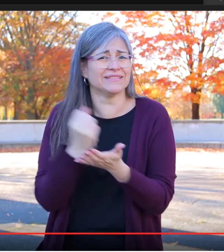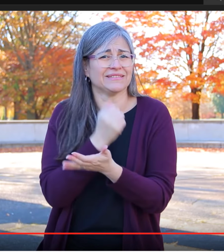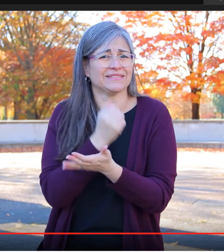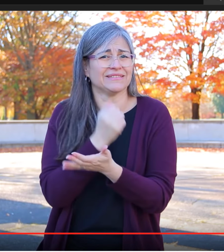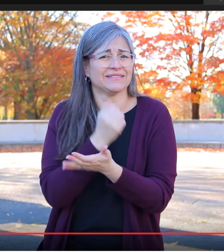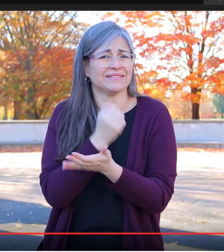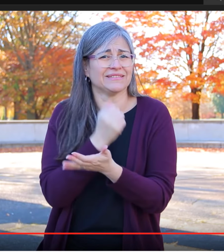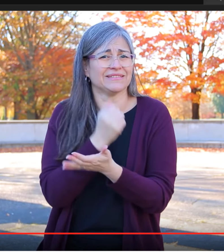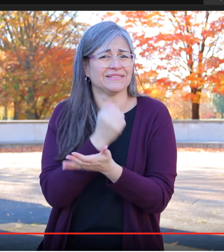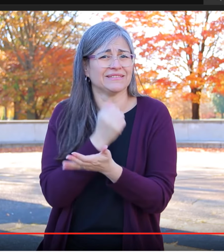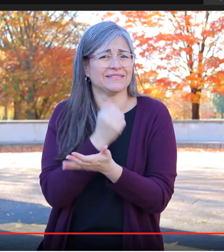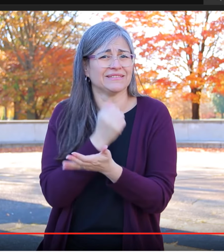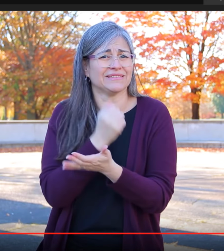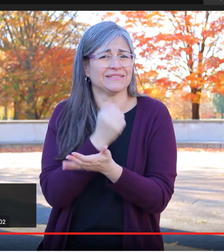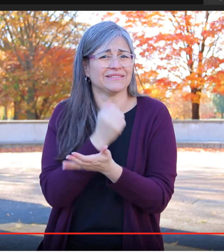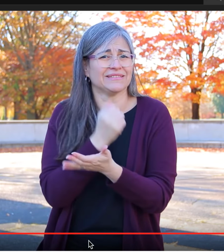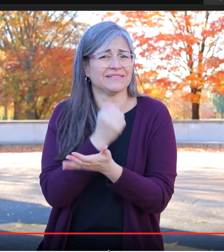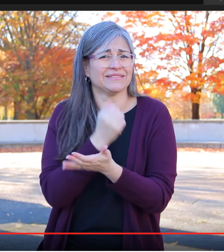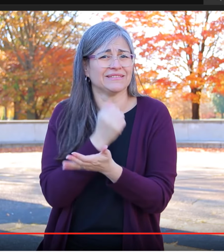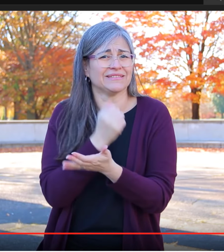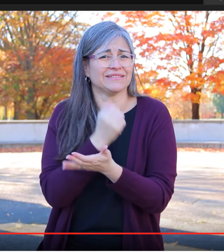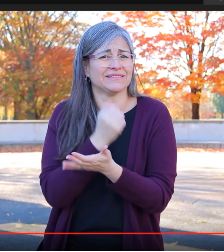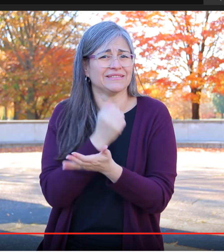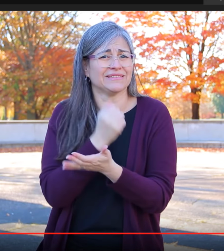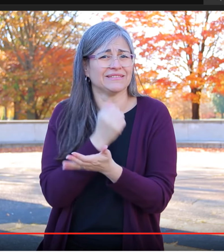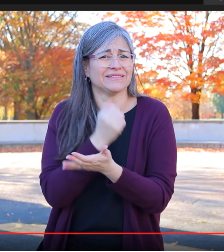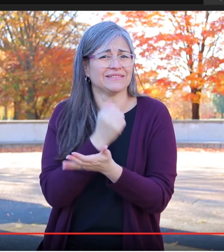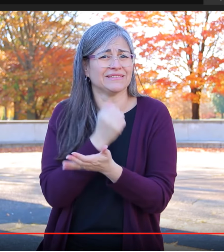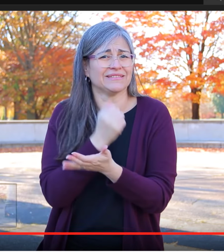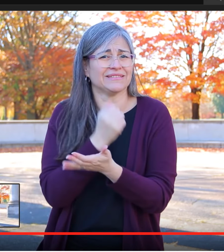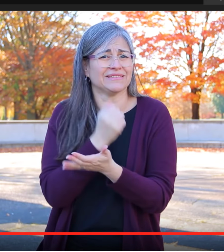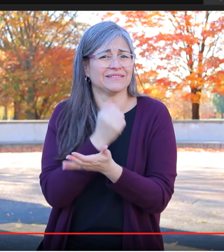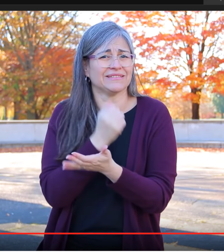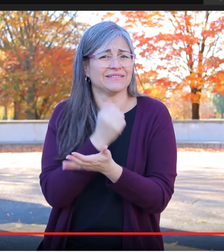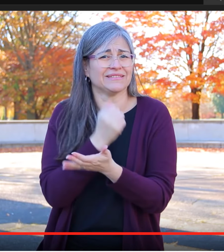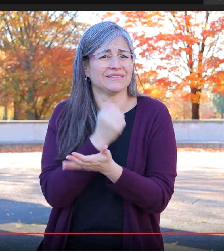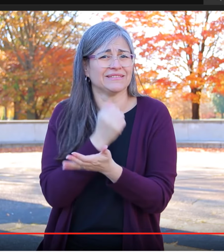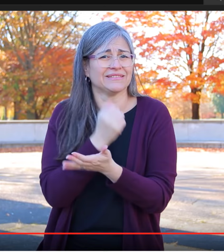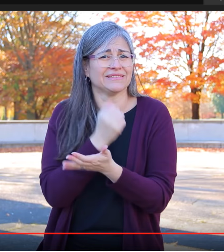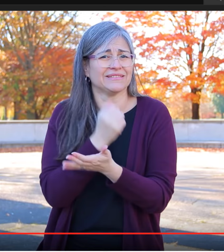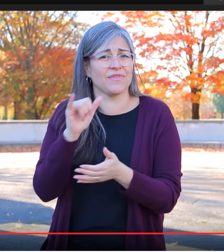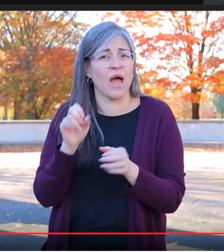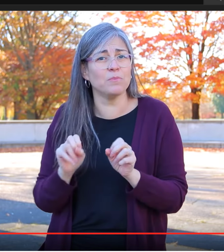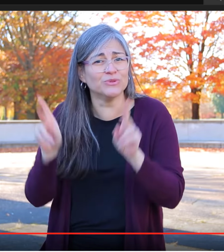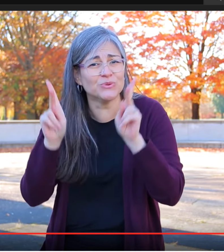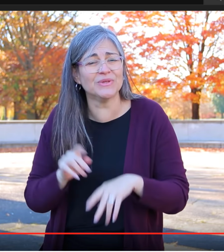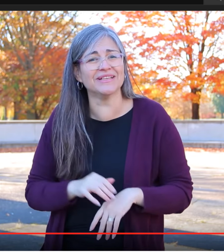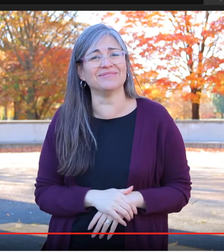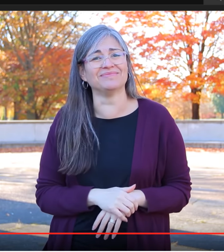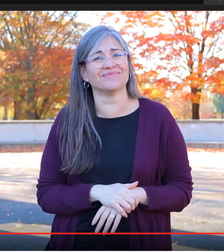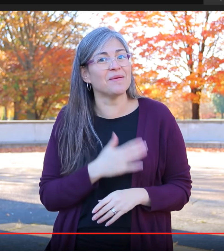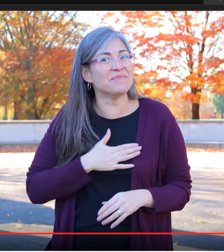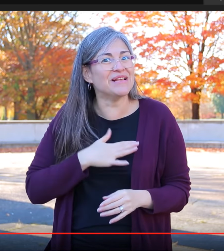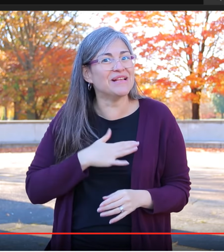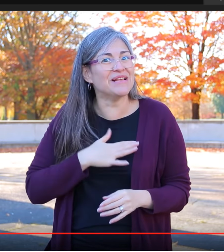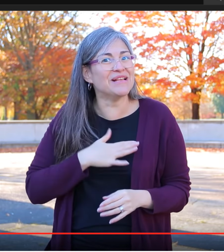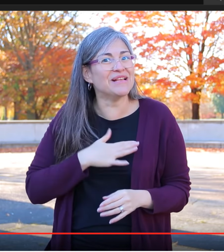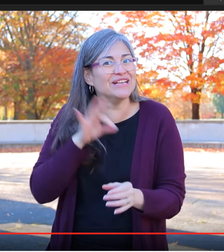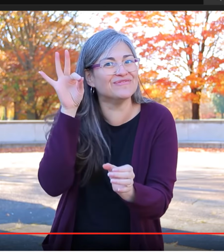How nice. Take advantage of it. Okay, so they can tell you the ins and outs of the process, no problem. Grab that opportunity.